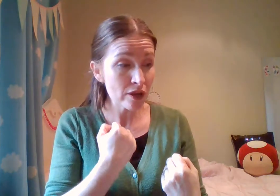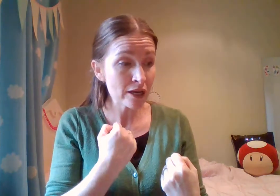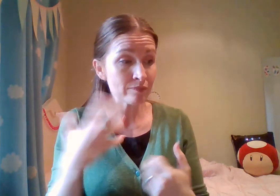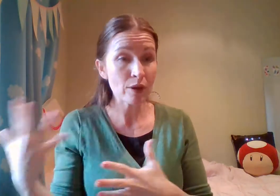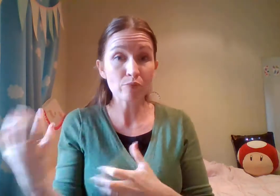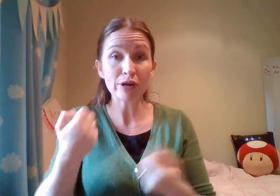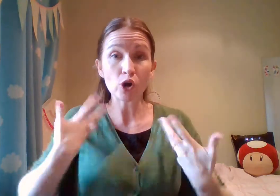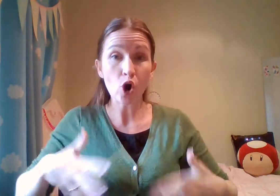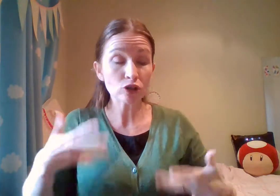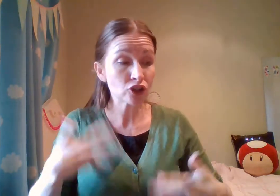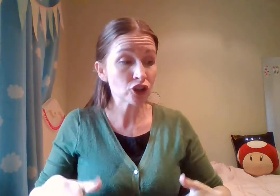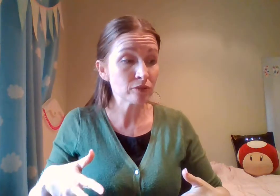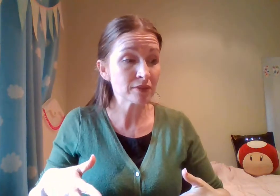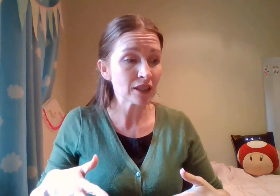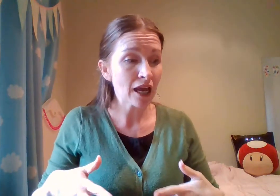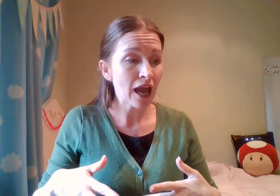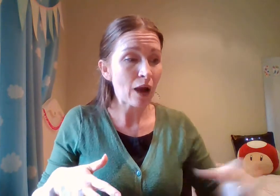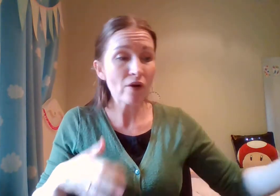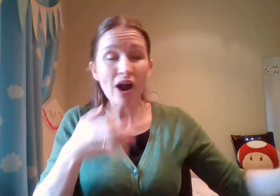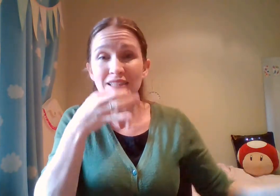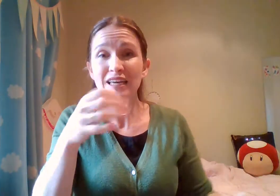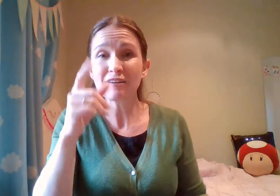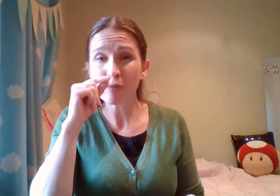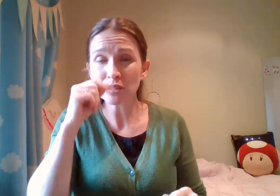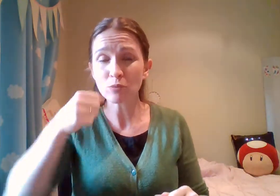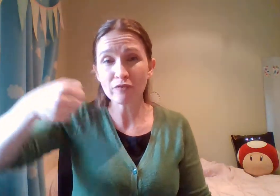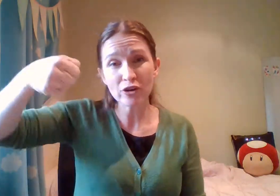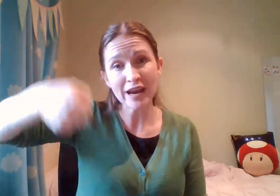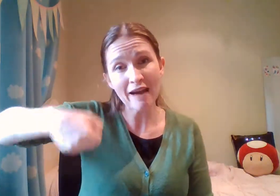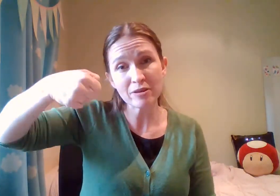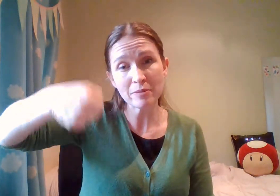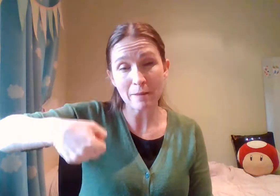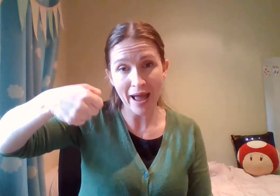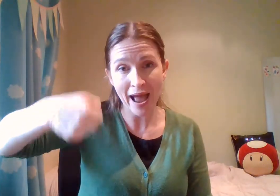clothing, bring your costumes. And we're asking, if possible, if you can have them in a bag,